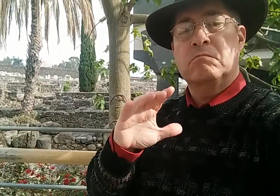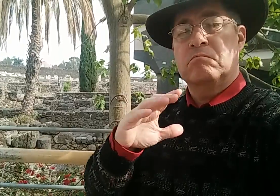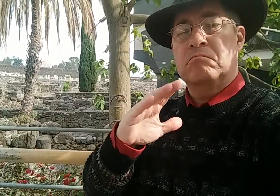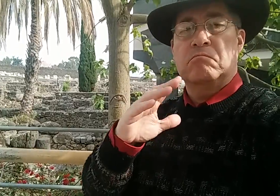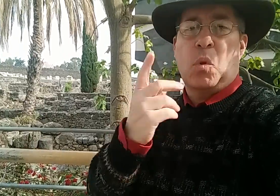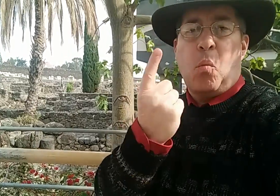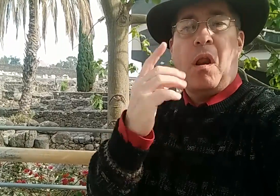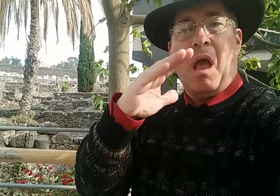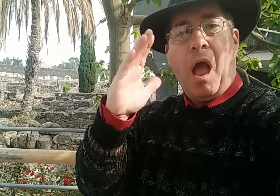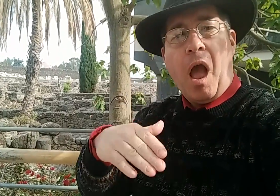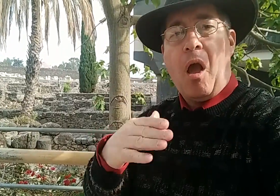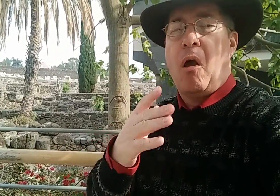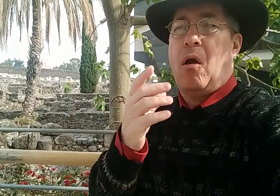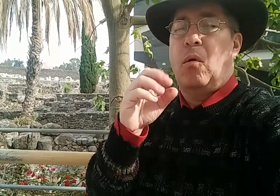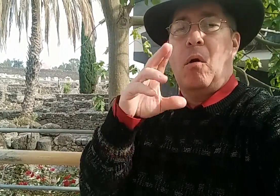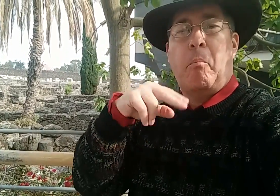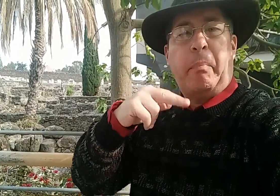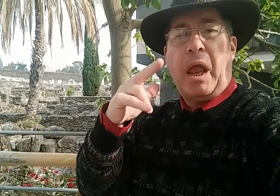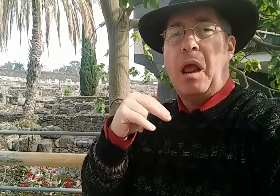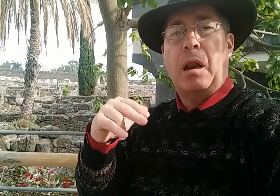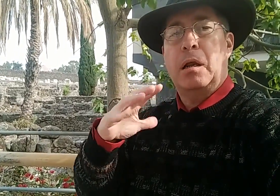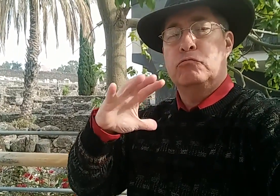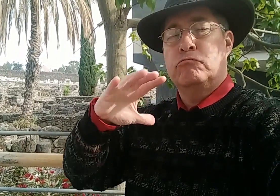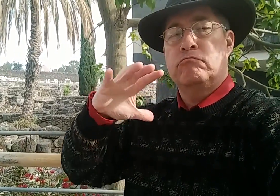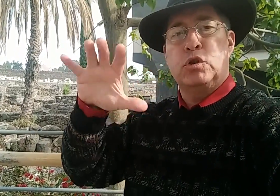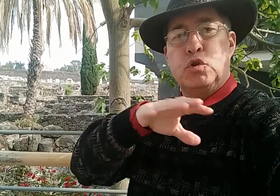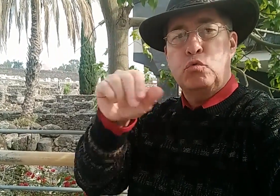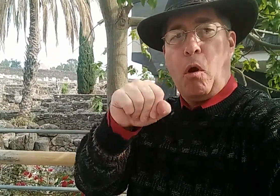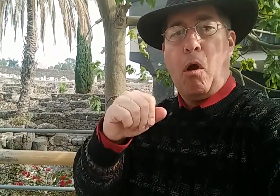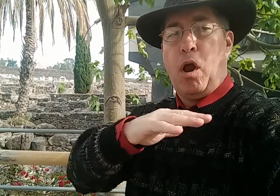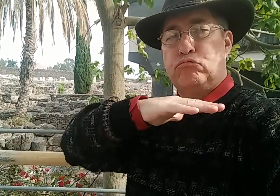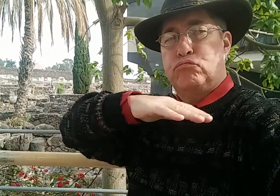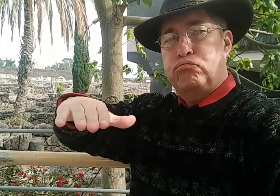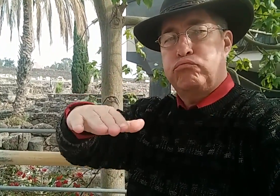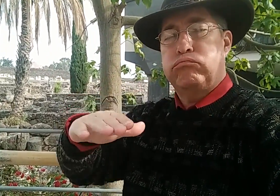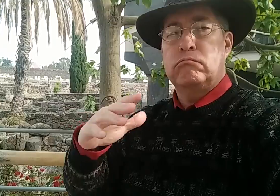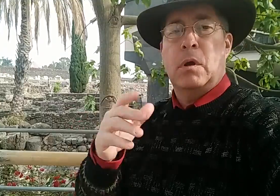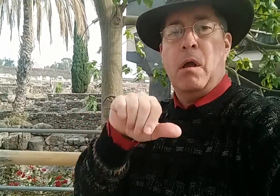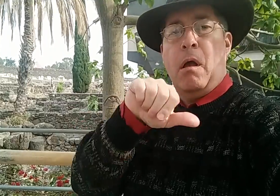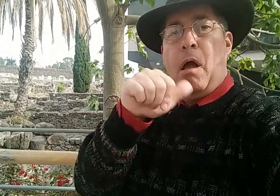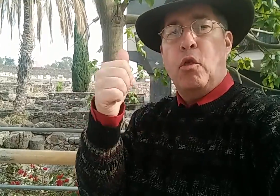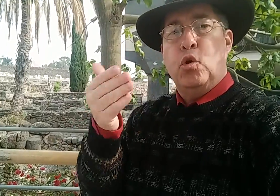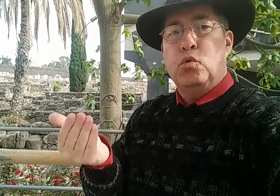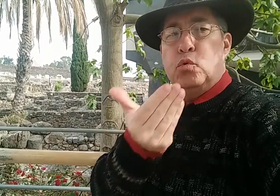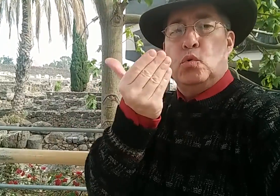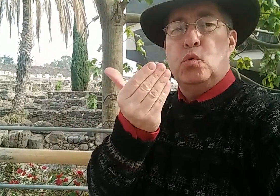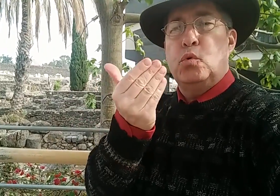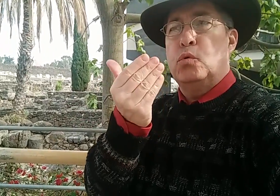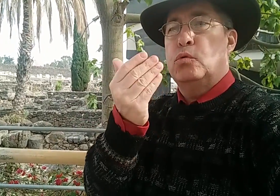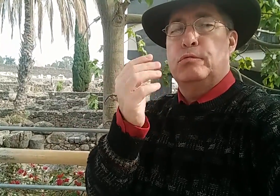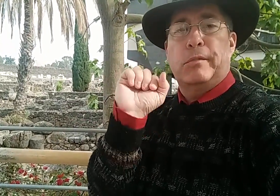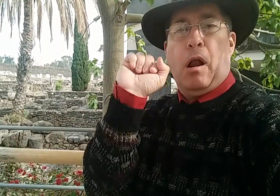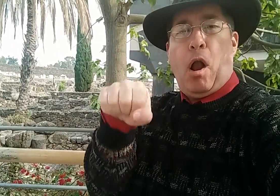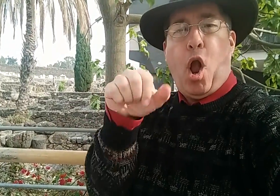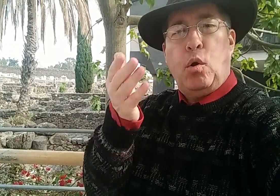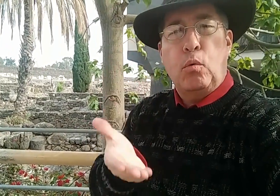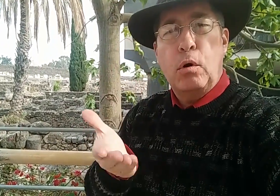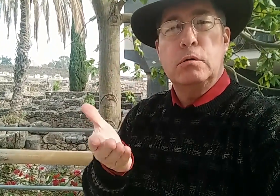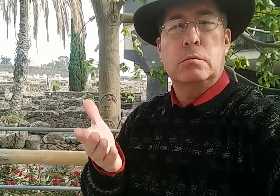long time ago you'd hear of a house or a building when it's destroyed. When a city was destroyed, then a